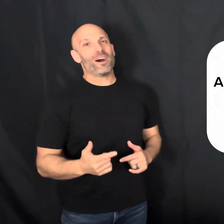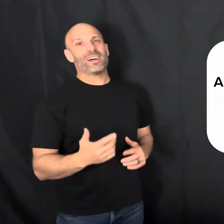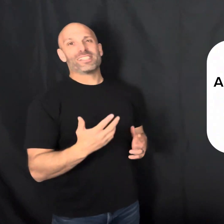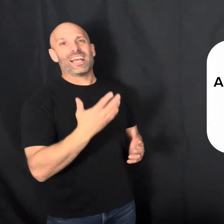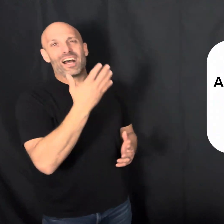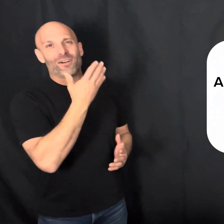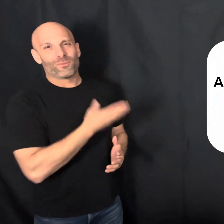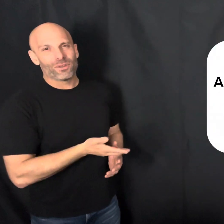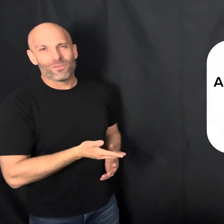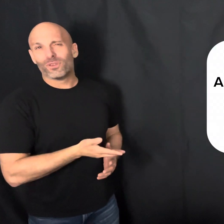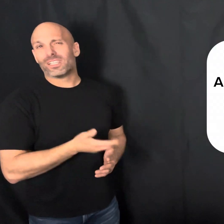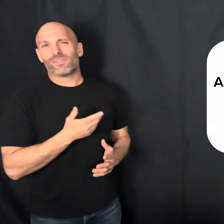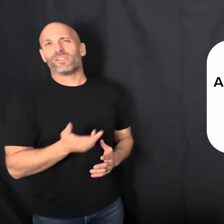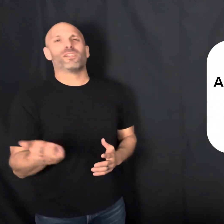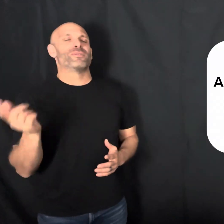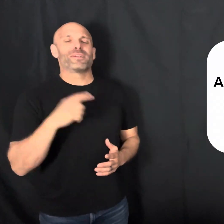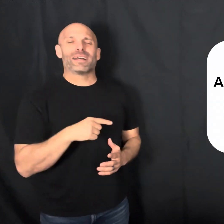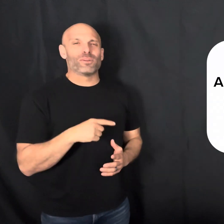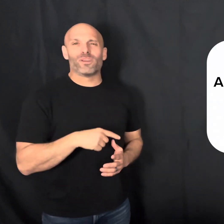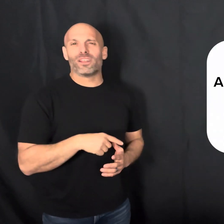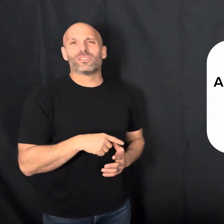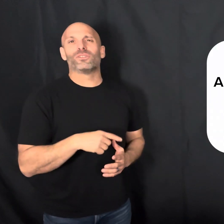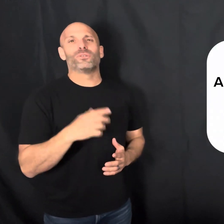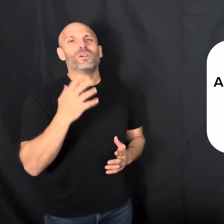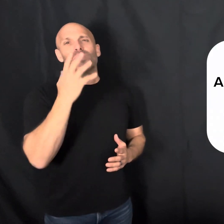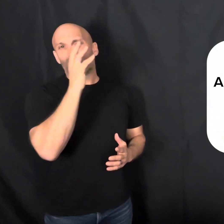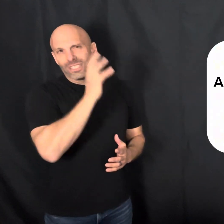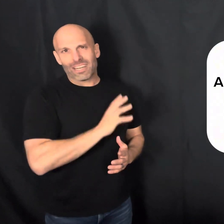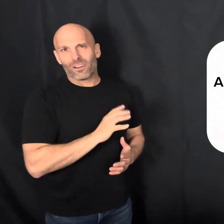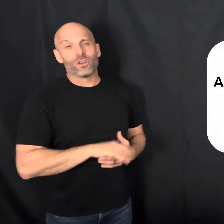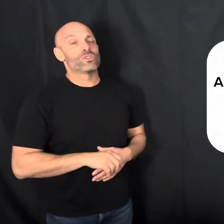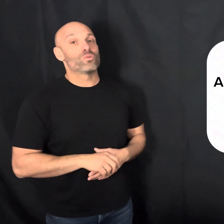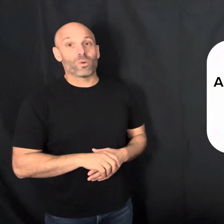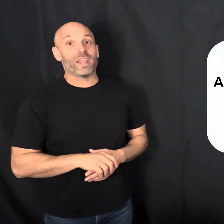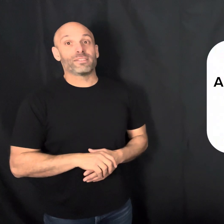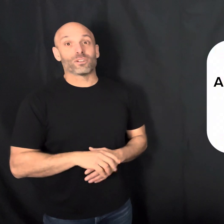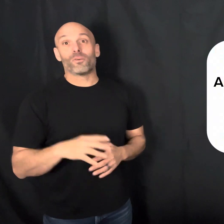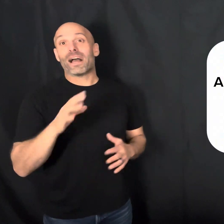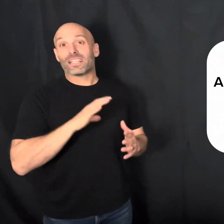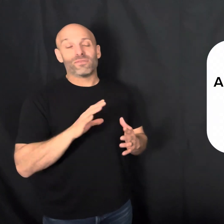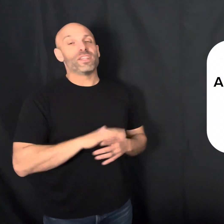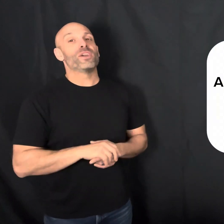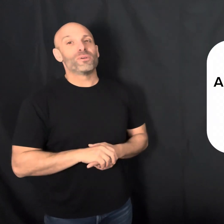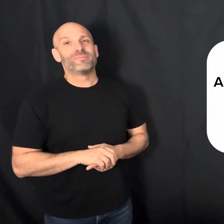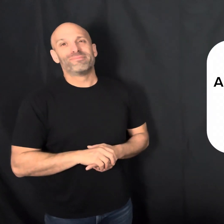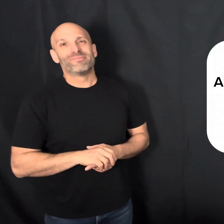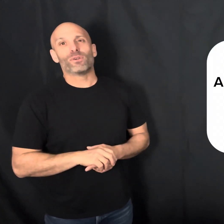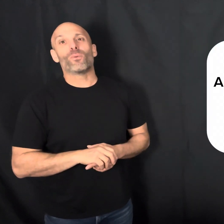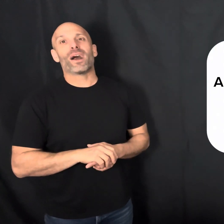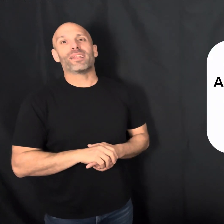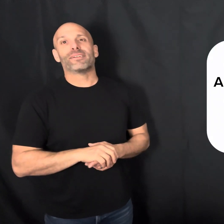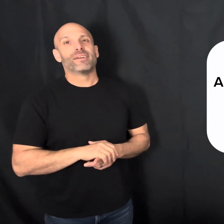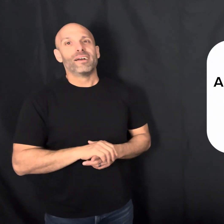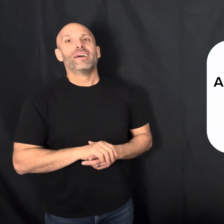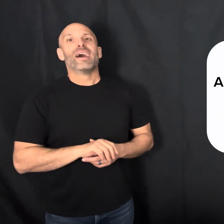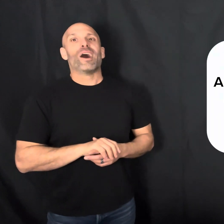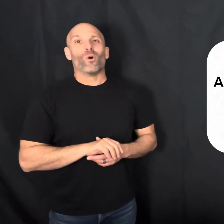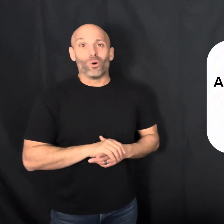pause now, review this. If you need to rewind the video to get all those great, or go back in the video, rewind. How old am